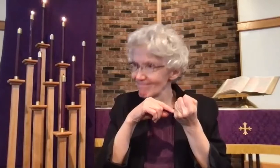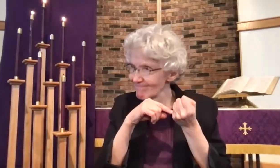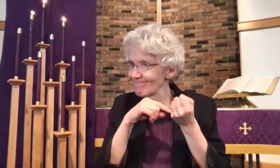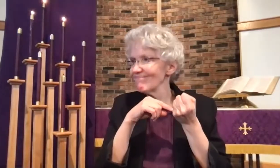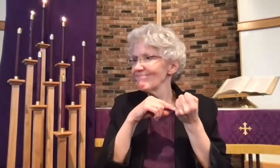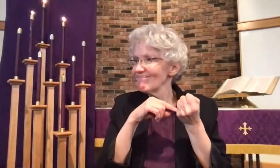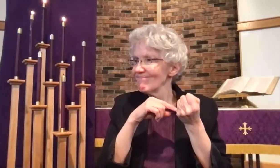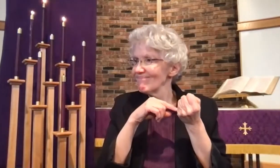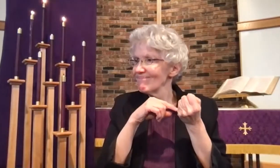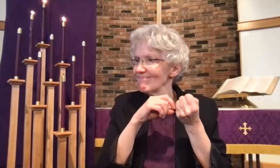him